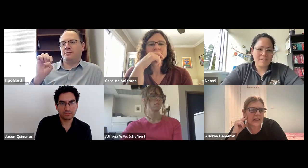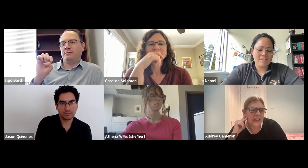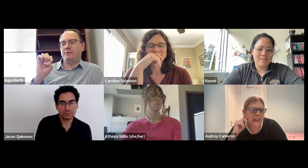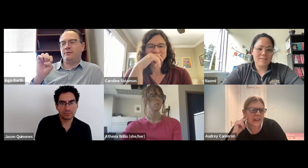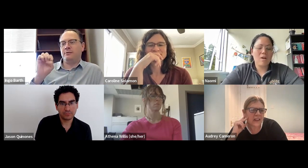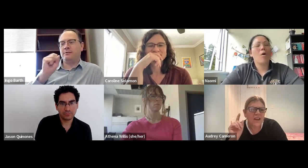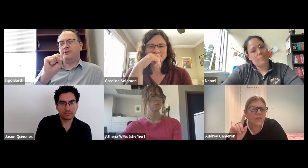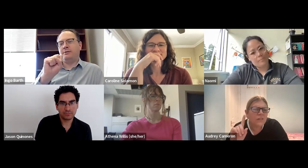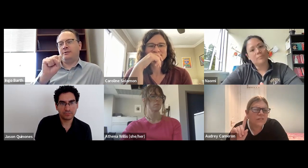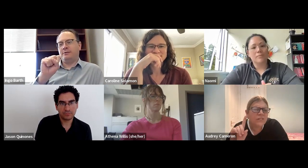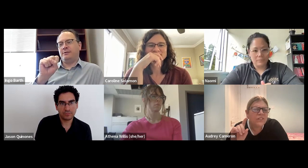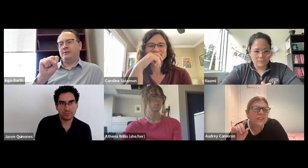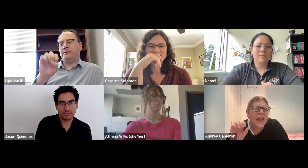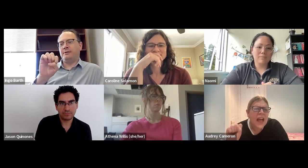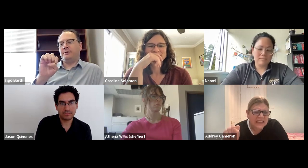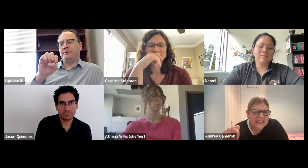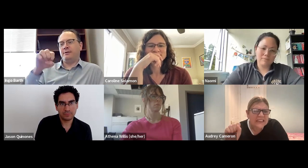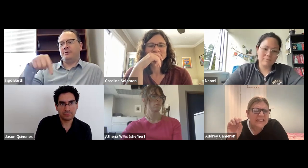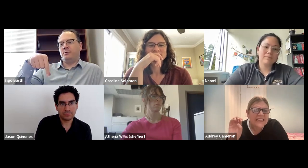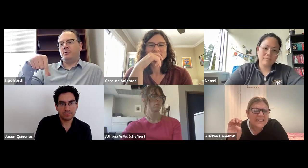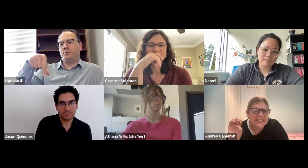And that word is sequence.